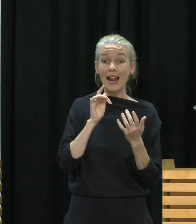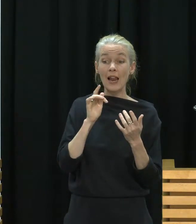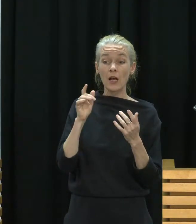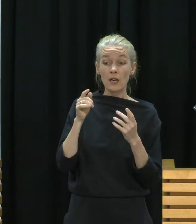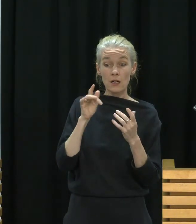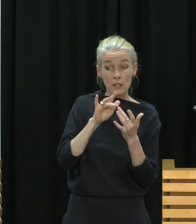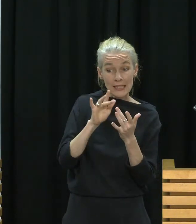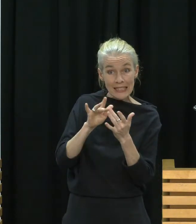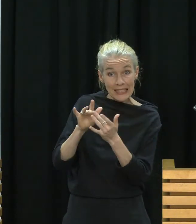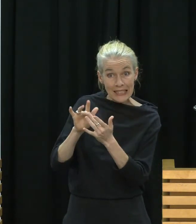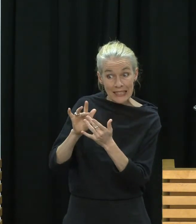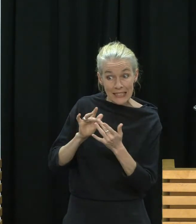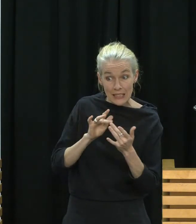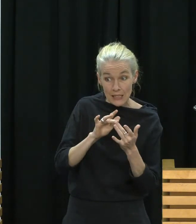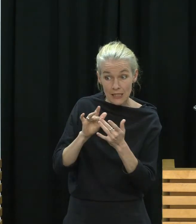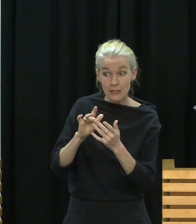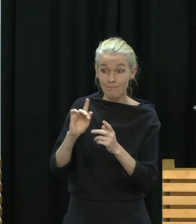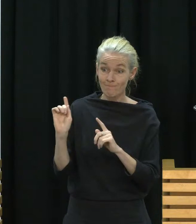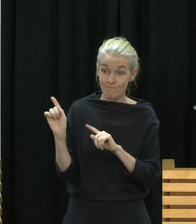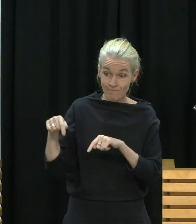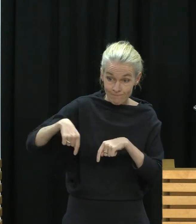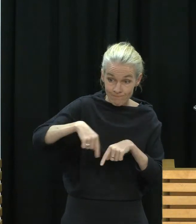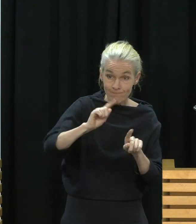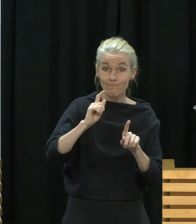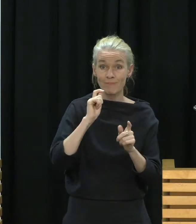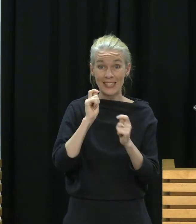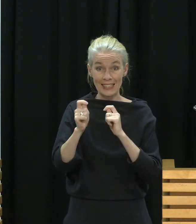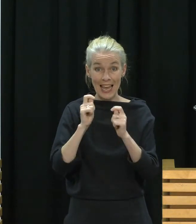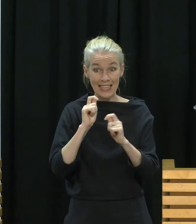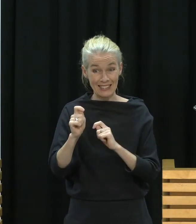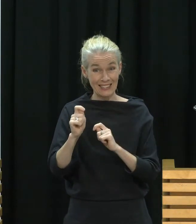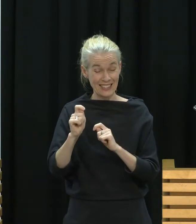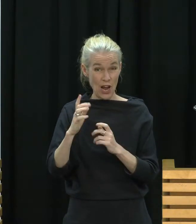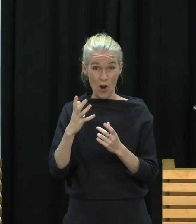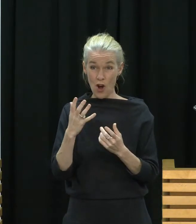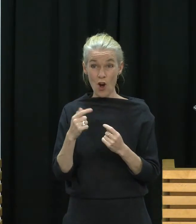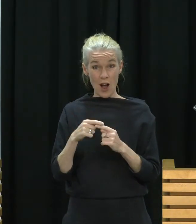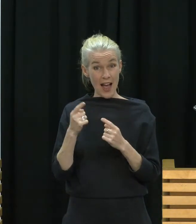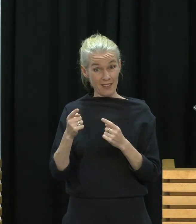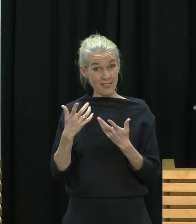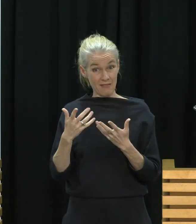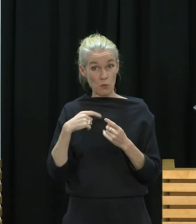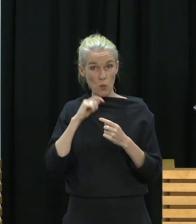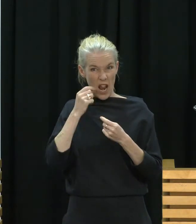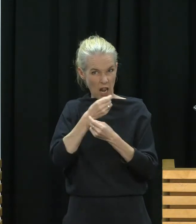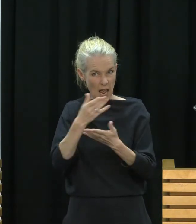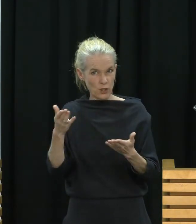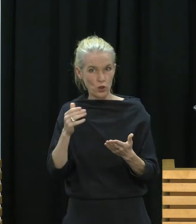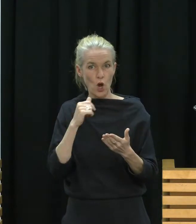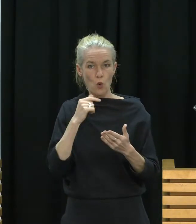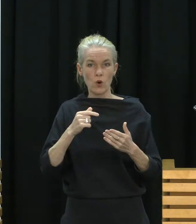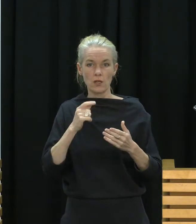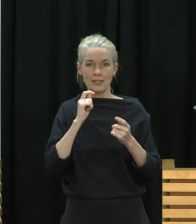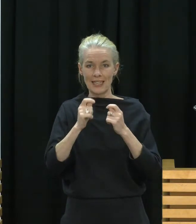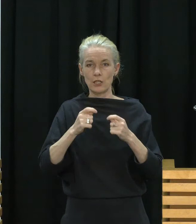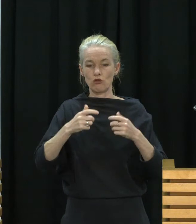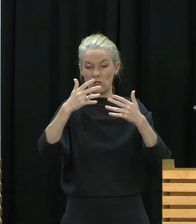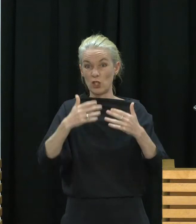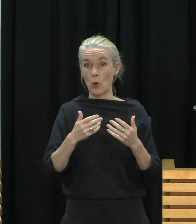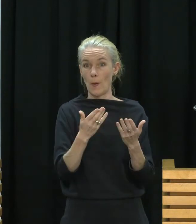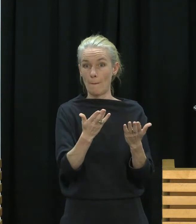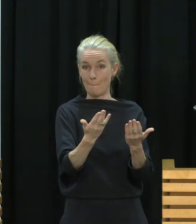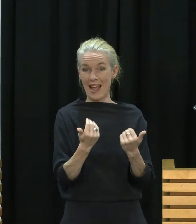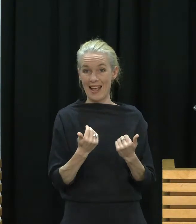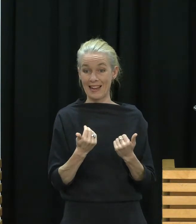so far, very good in terms of the response by Wellingtonians to actually isolate and be tested.